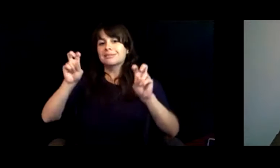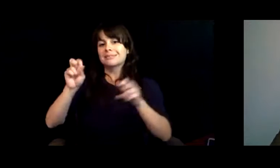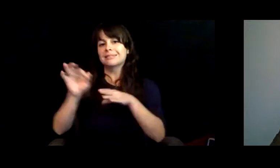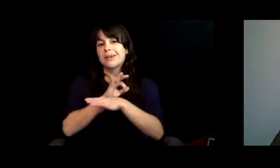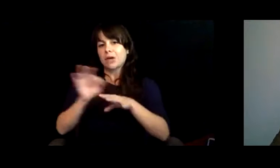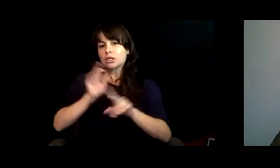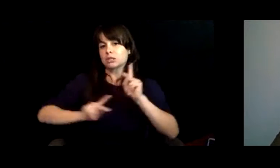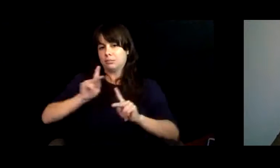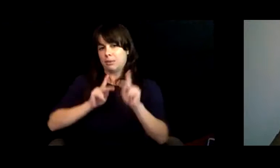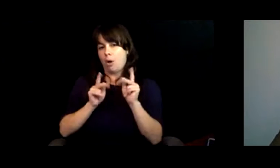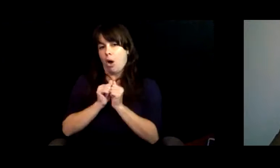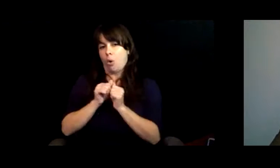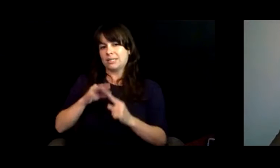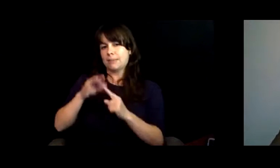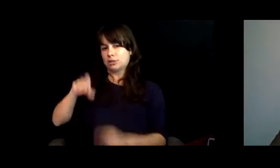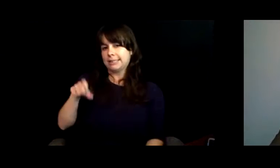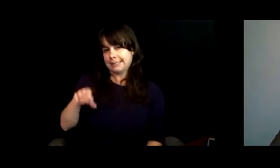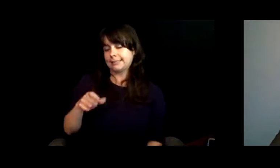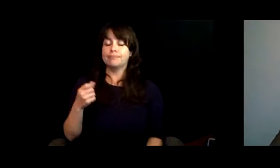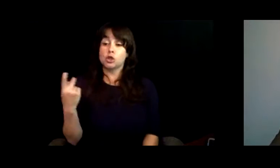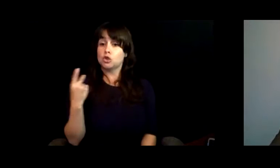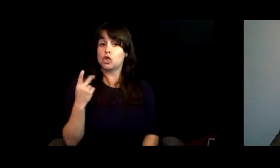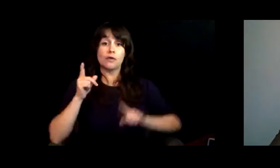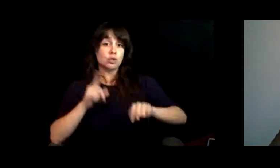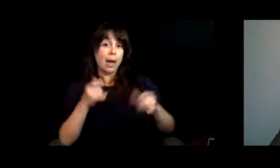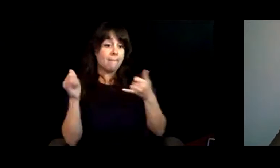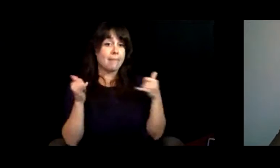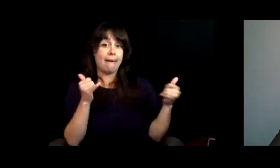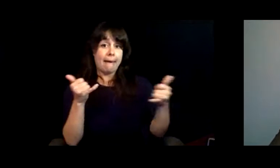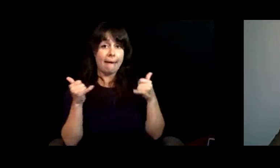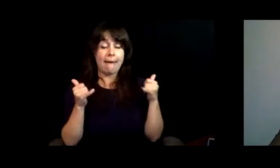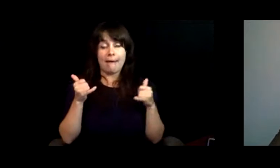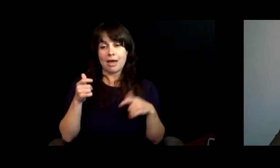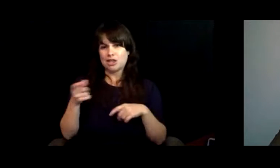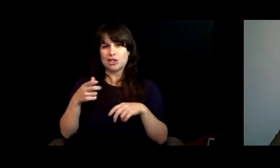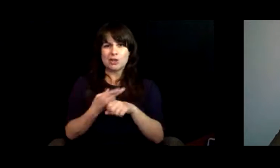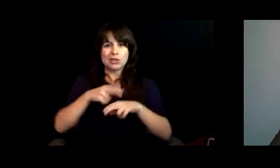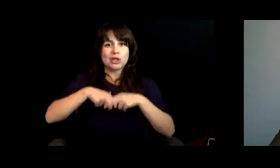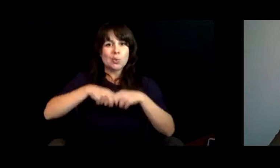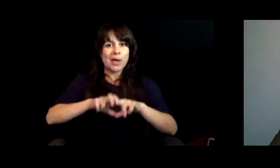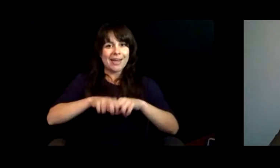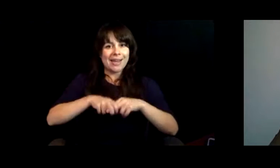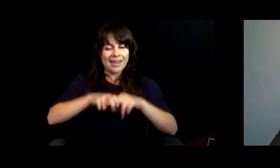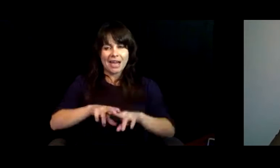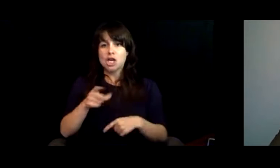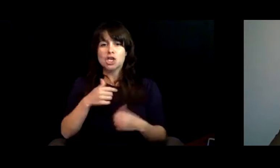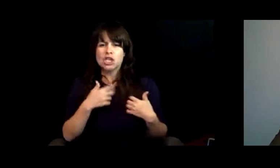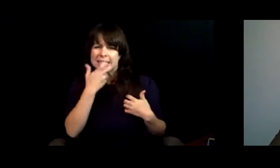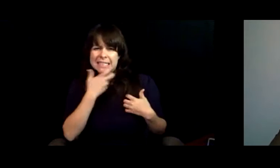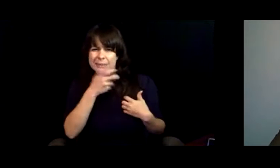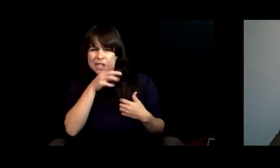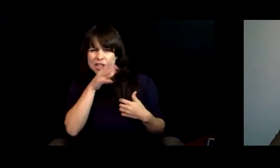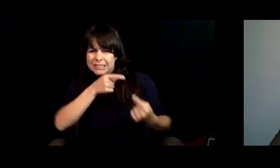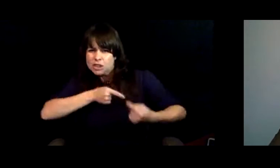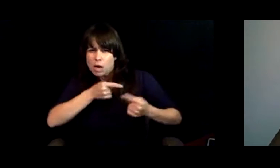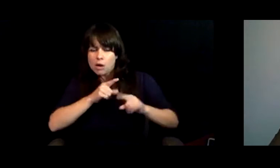with. And this young girl, we went to the playground, we played on the swings. She had speech difficulties, but otherwise she was very aware, very